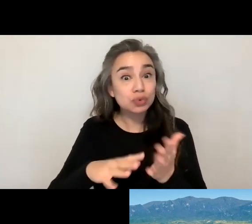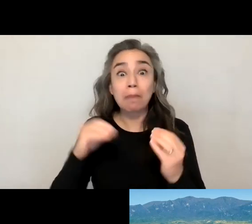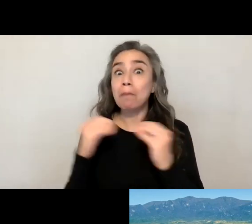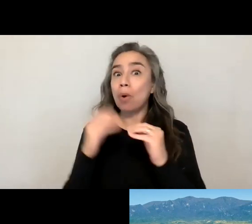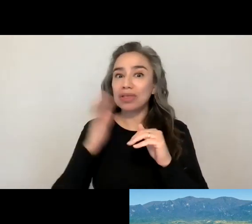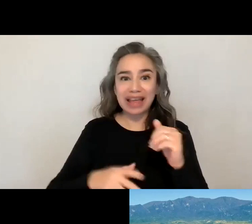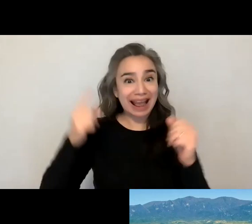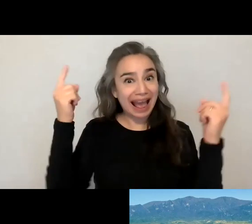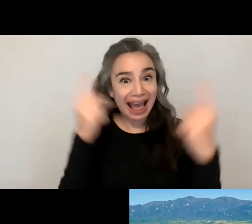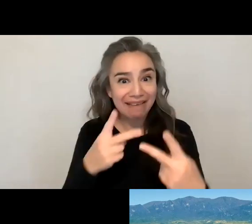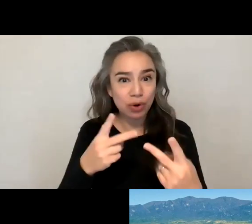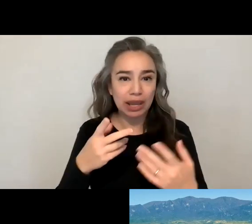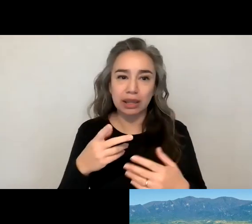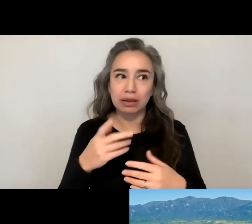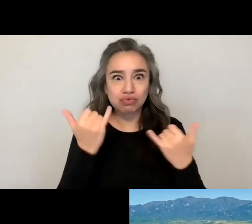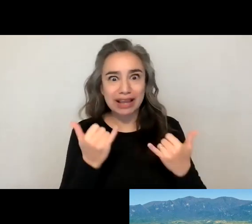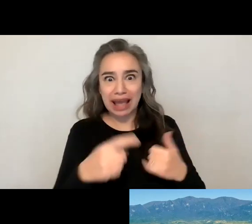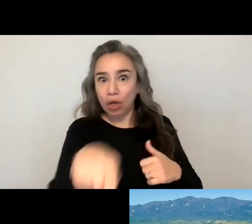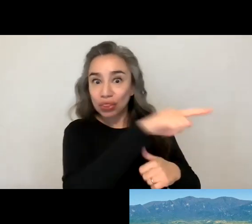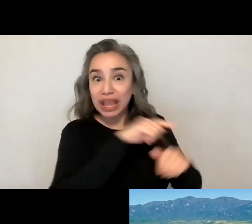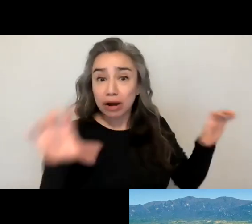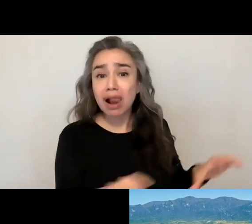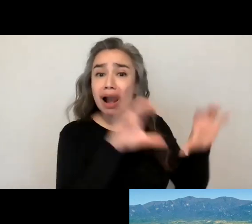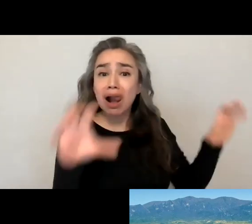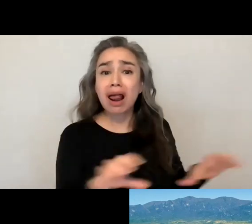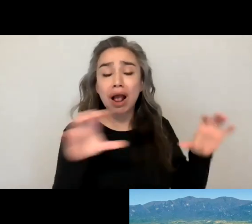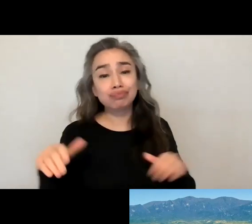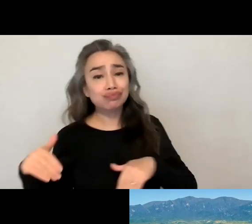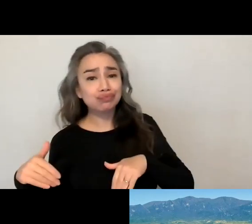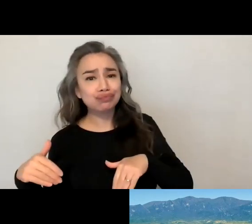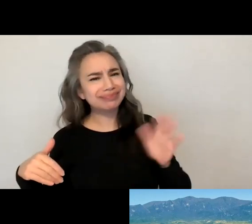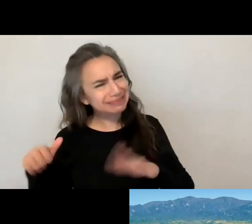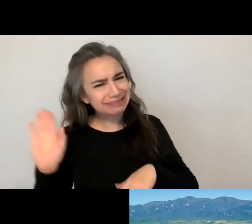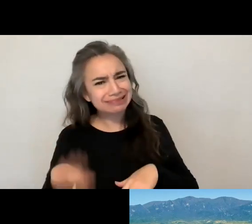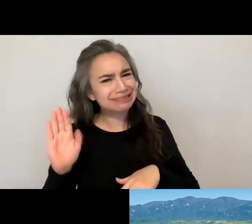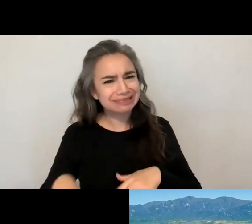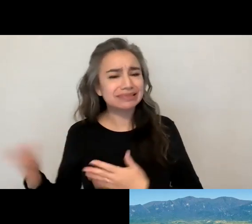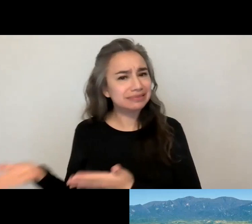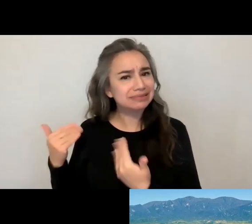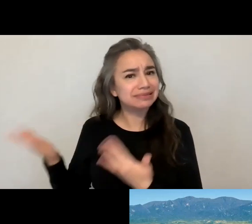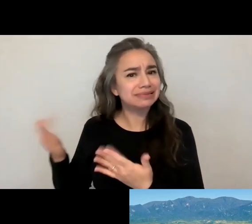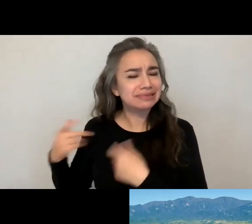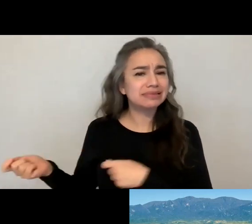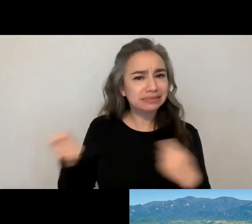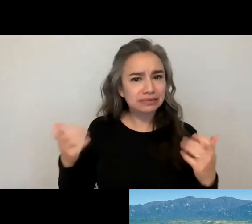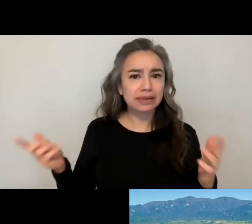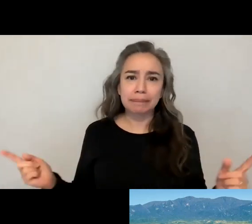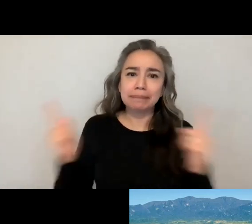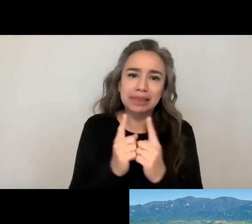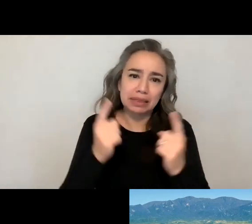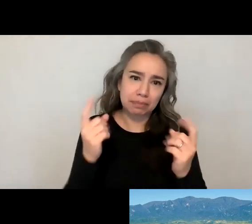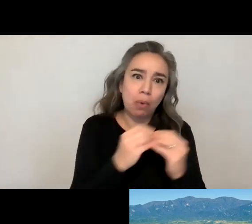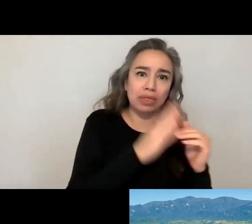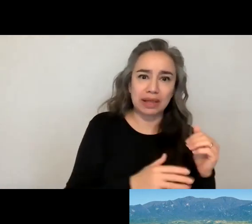and that's not right. So I'm hoping that this conversation will lead to very tangible next steps for a lot of the attendees who are